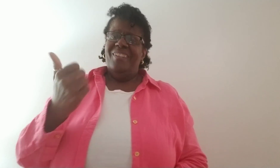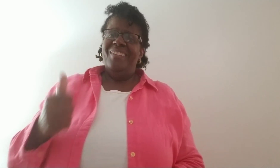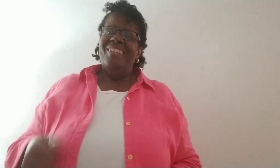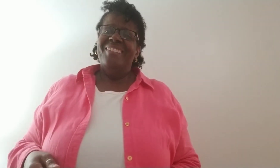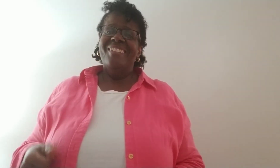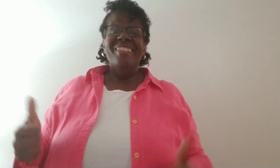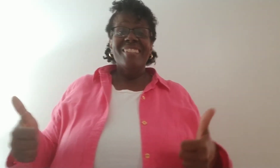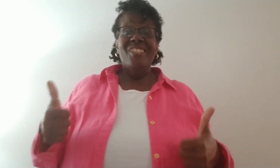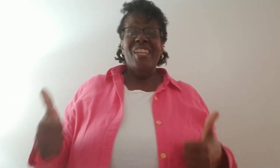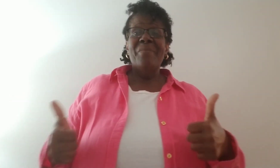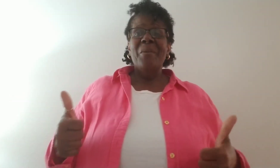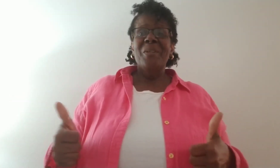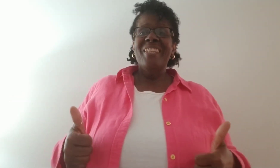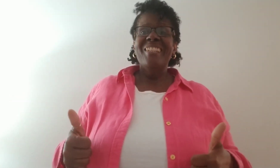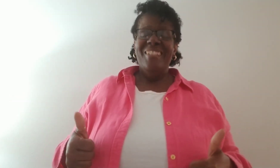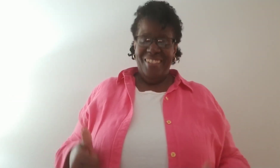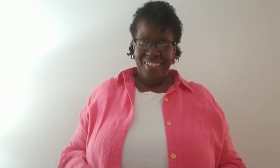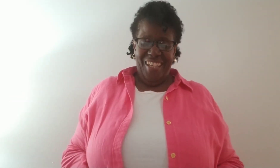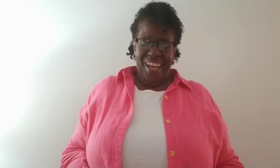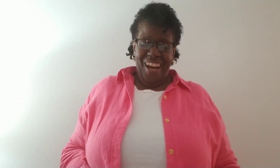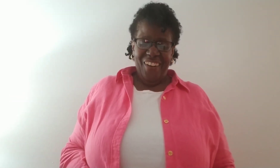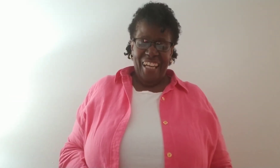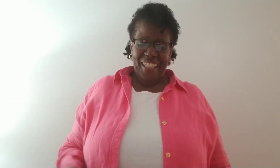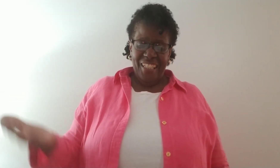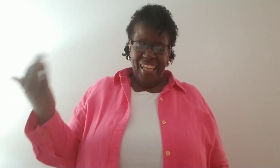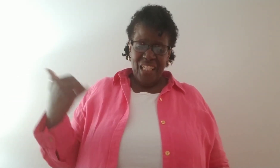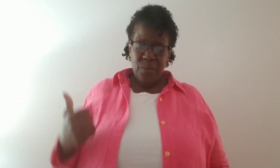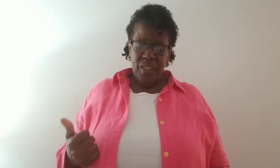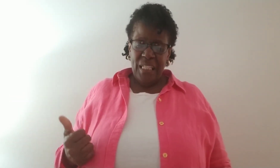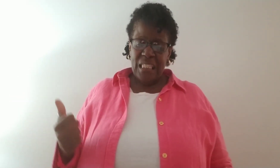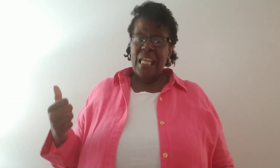Good, good. Did you keep up with it? Okay, the next one is